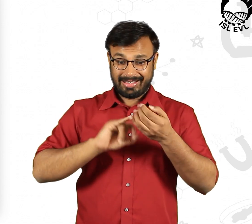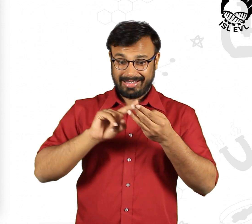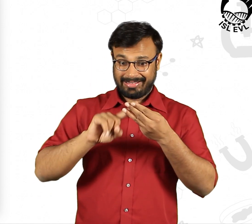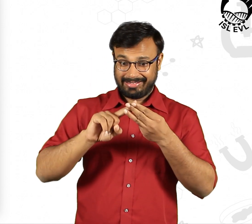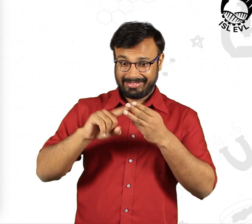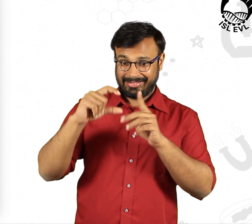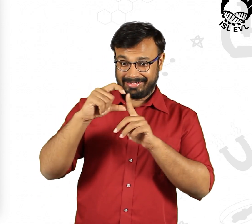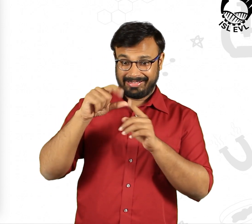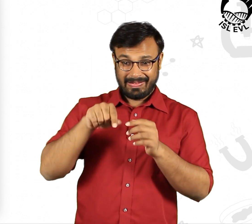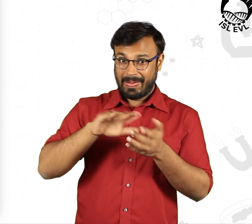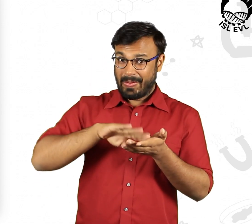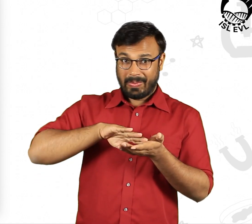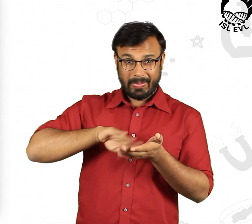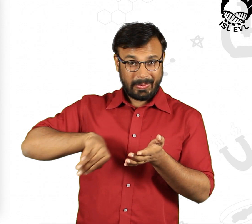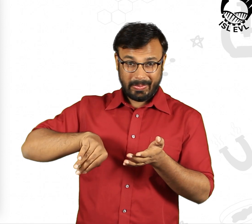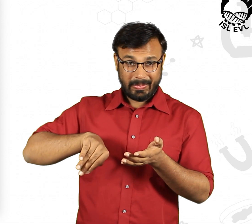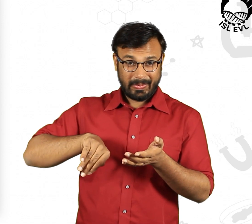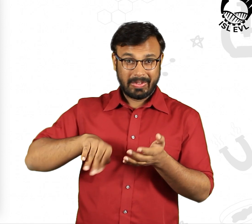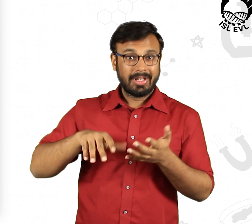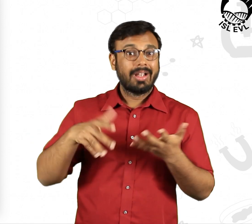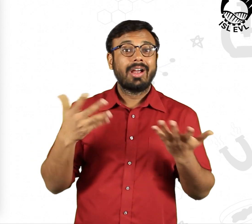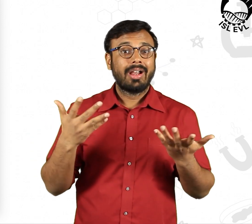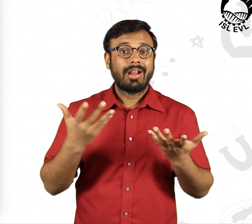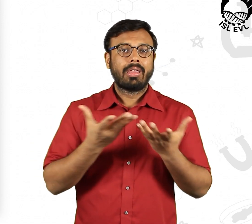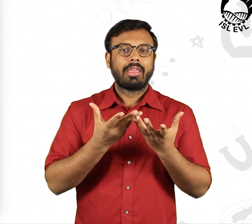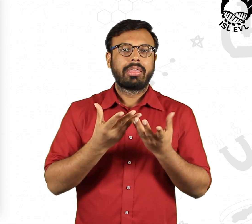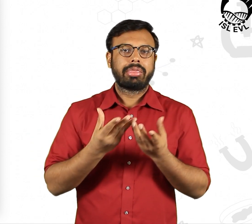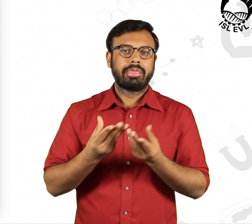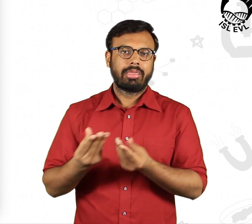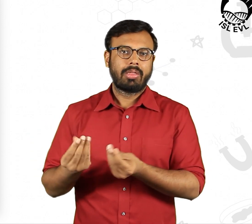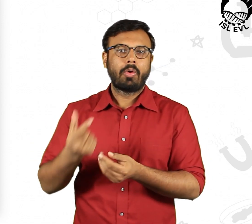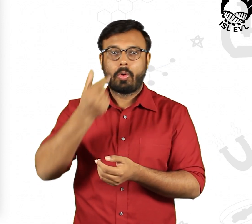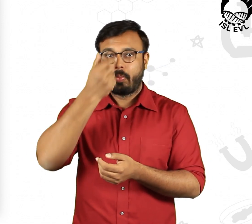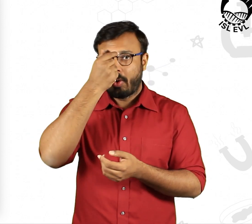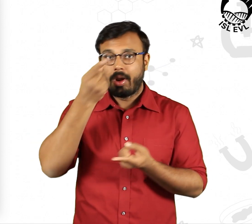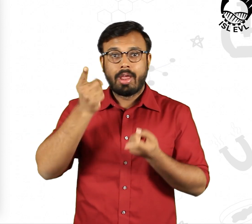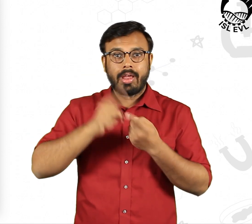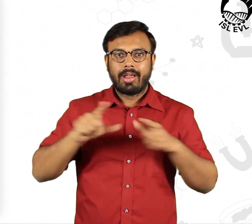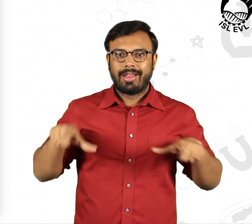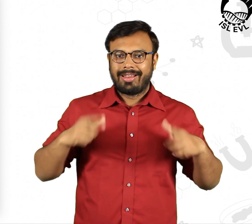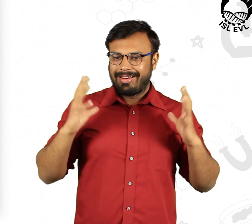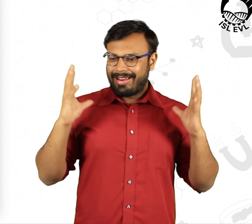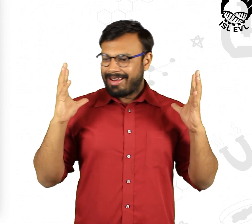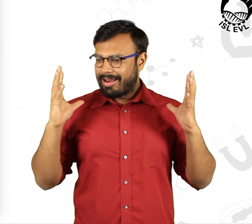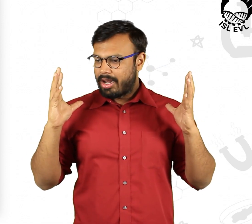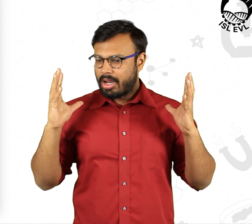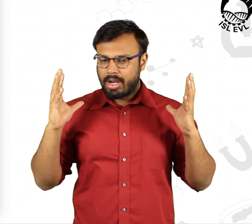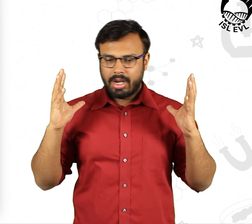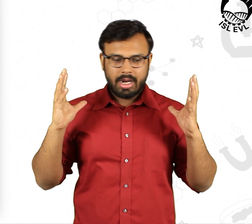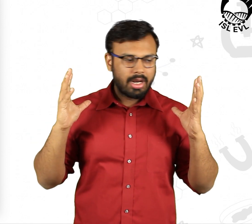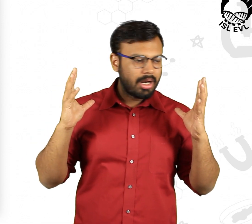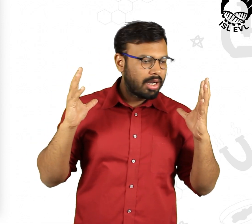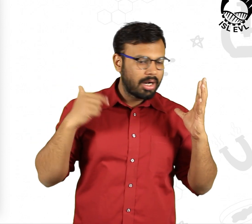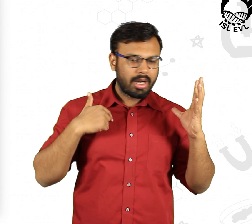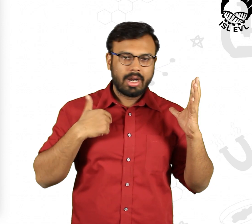Without seedlings that live and grow, a species will disappear from a